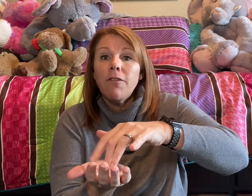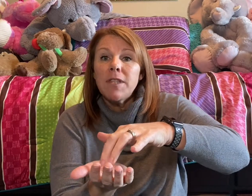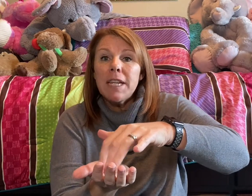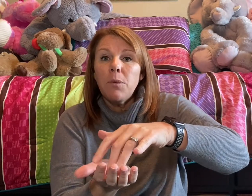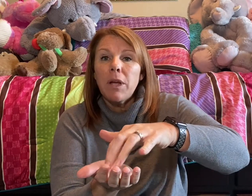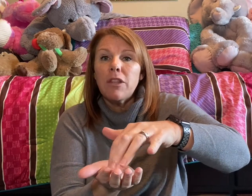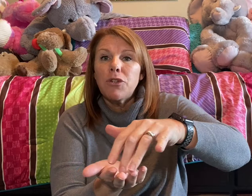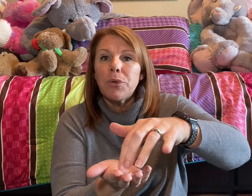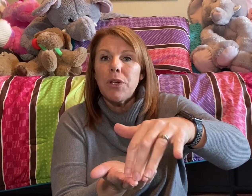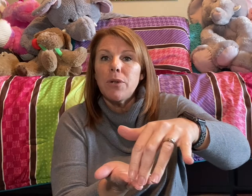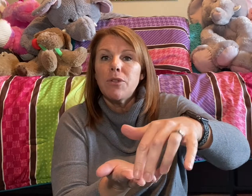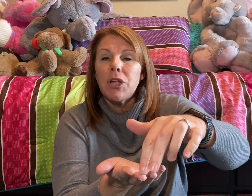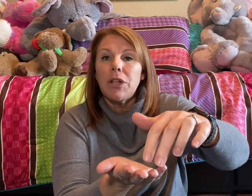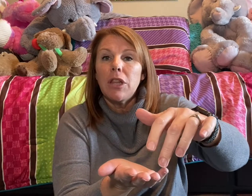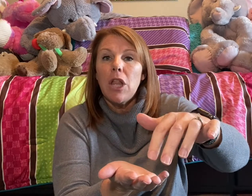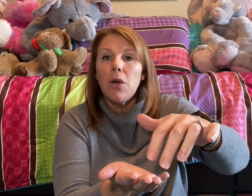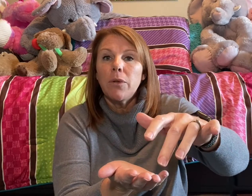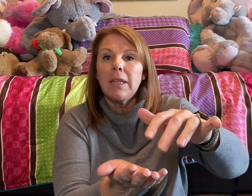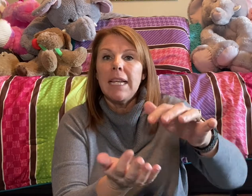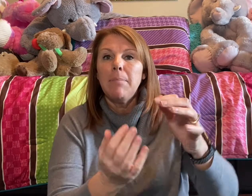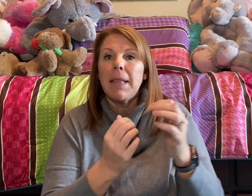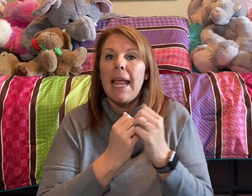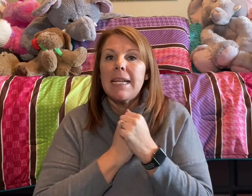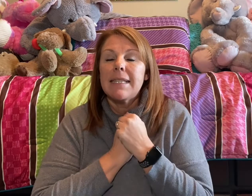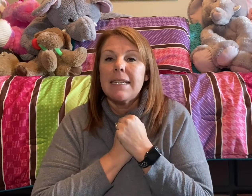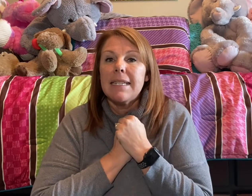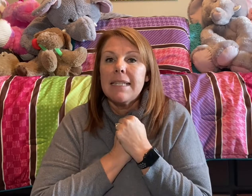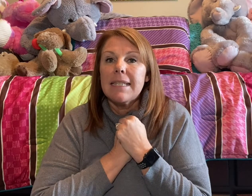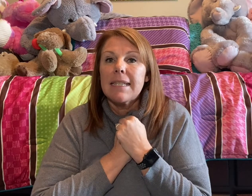often withdrew to lonely places